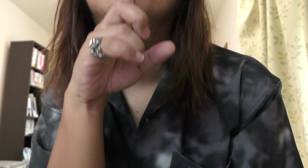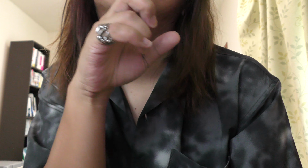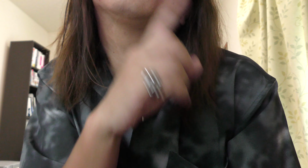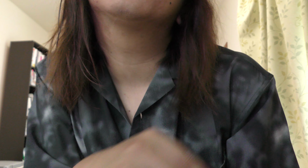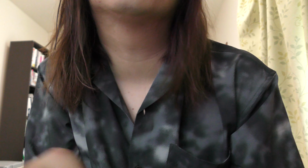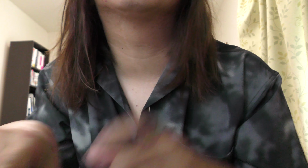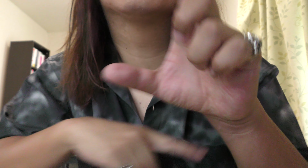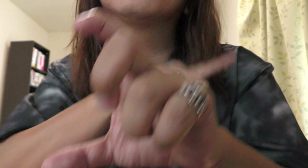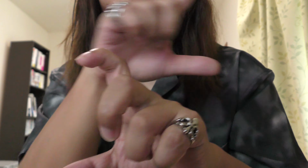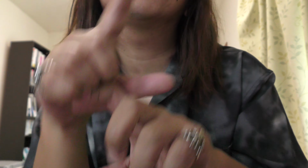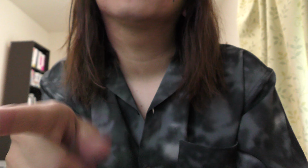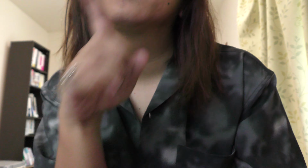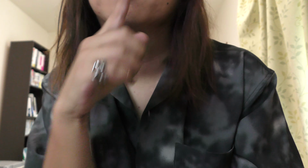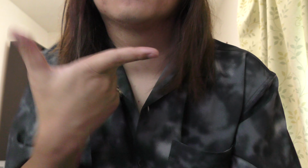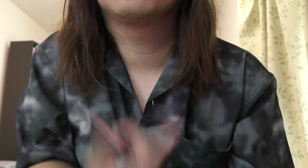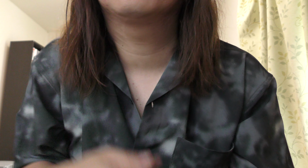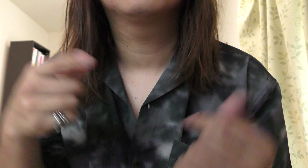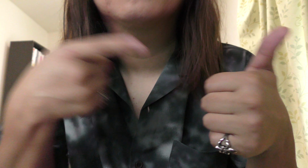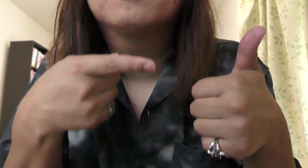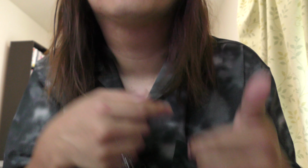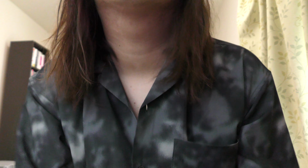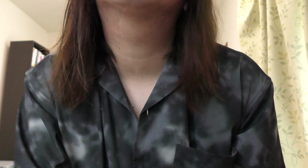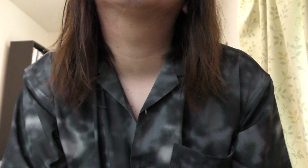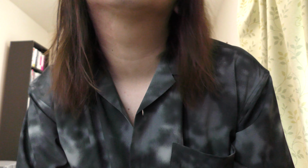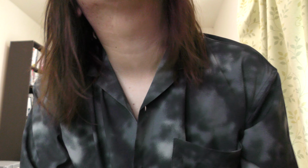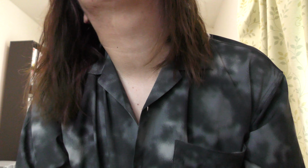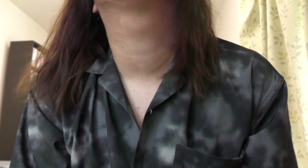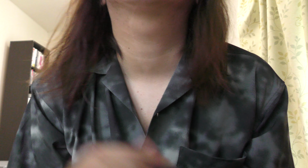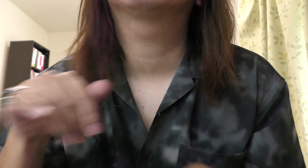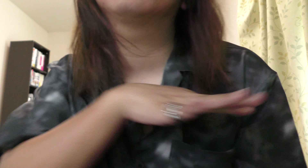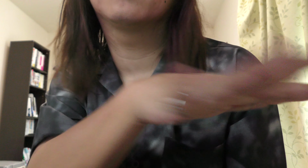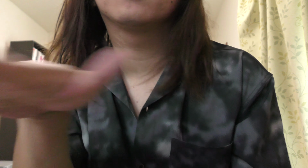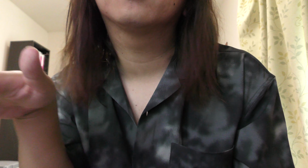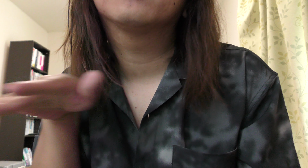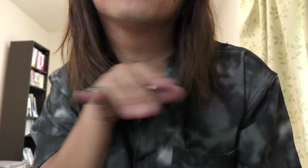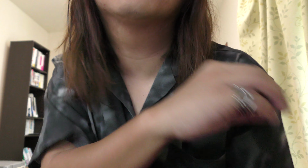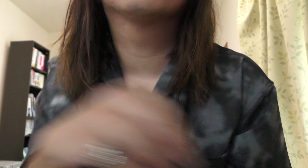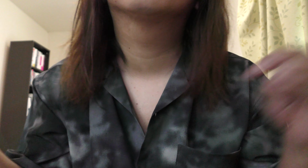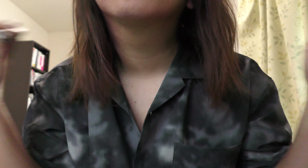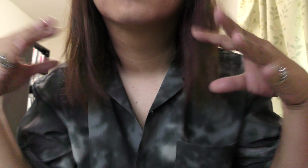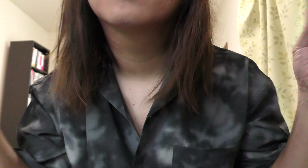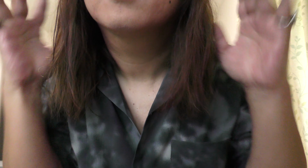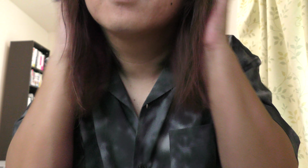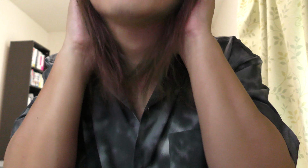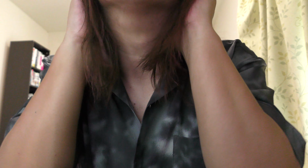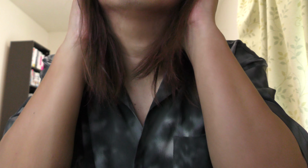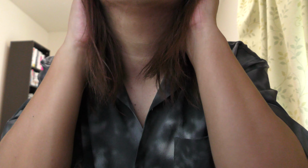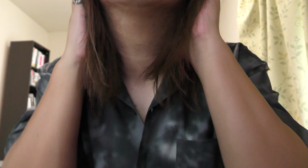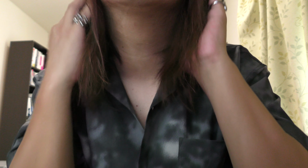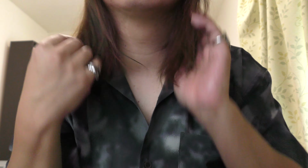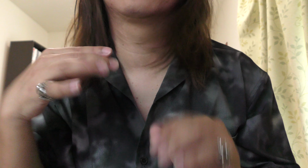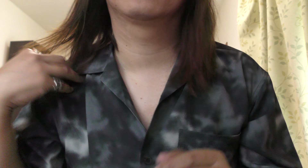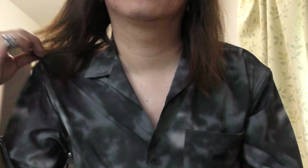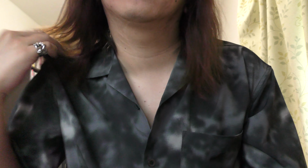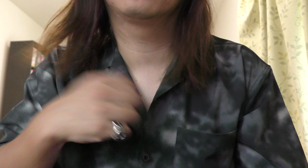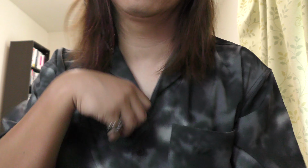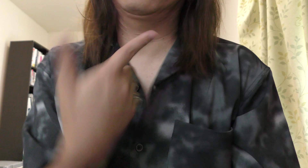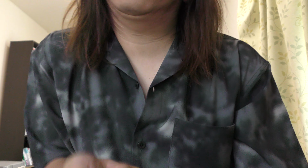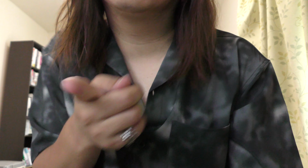secretly she wanted him as well But all of her friends stepped up their nose, and they had a problem